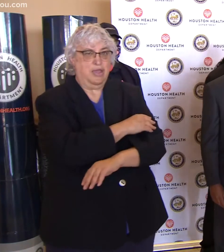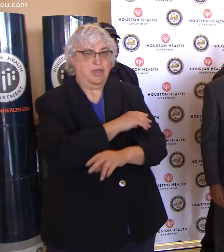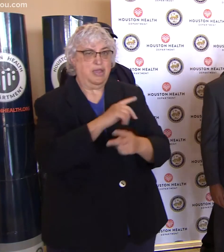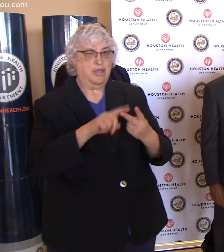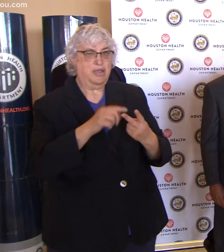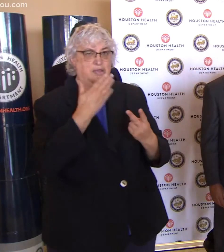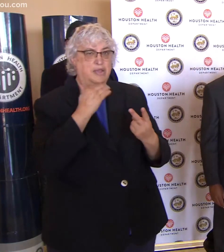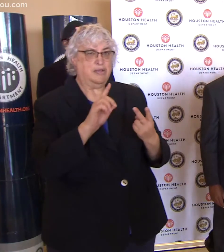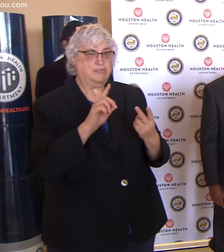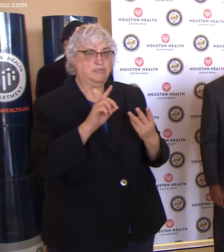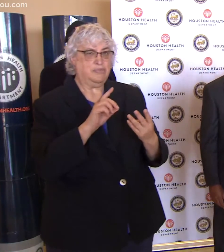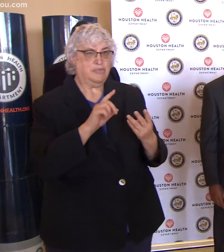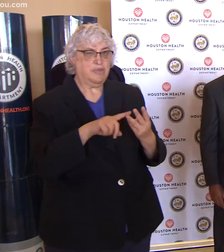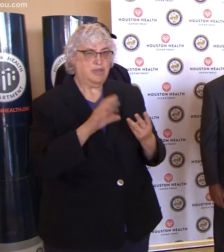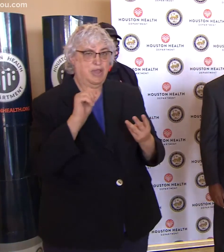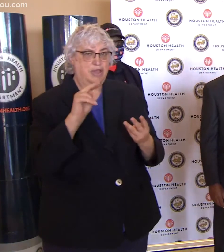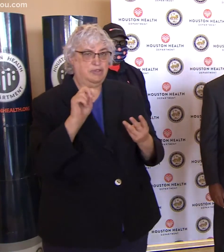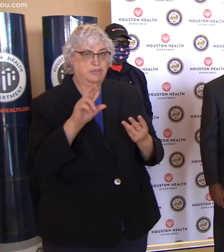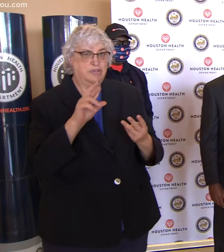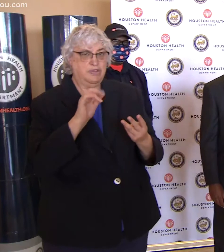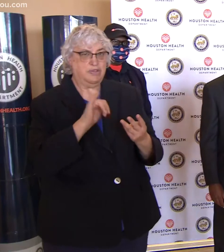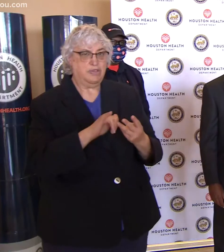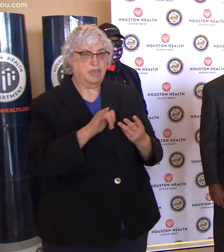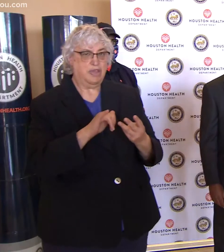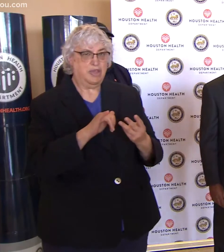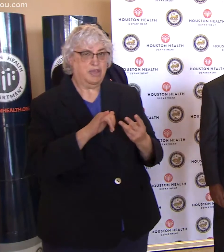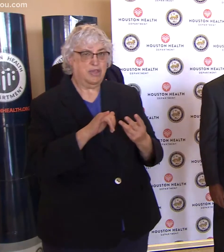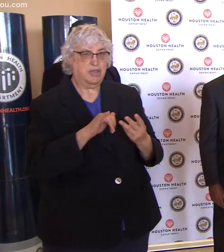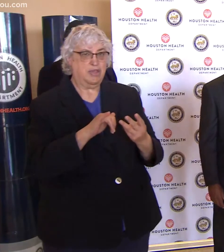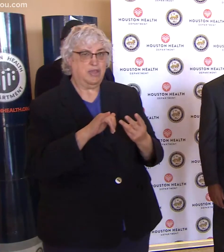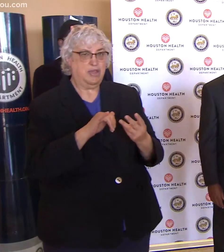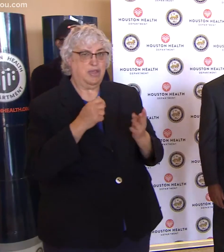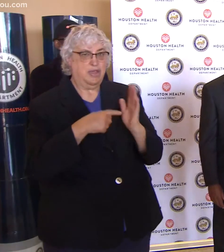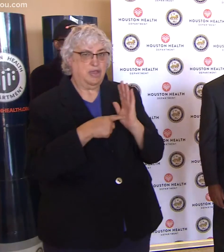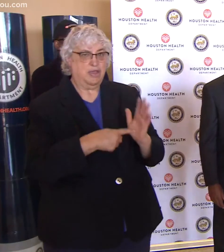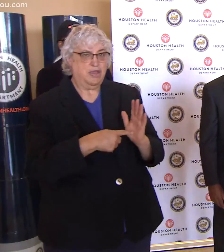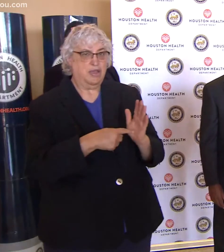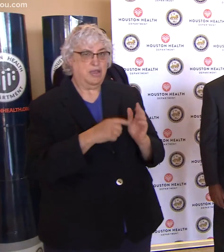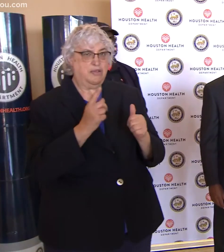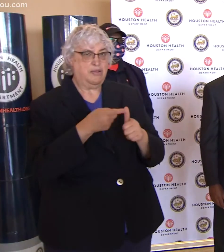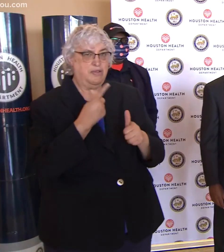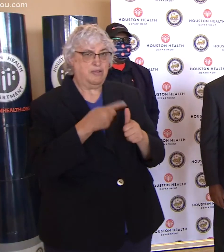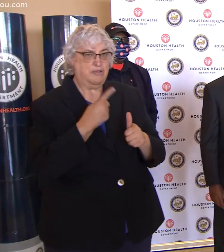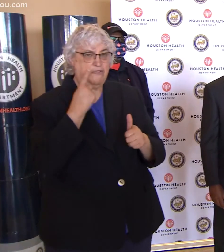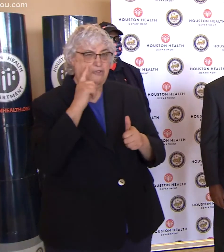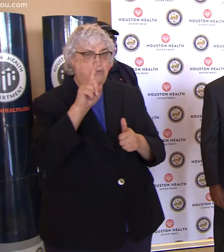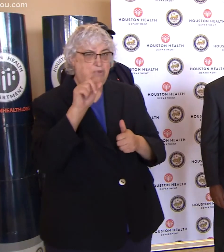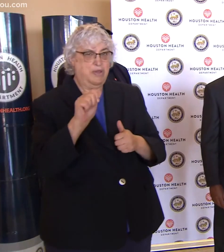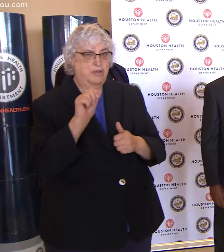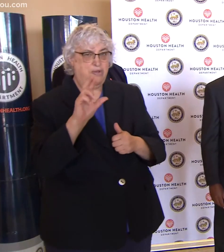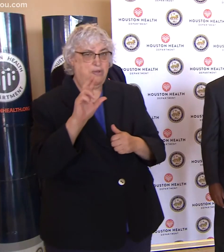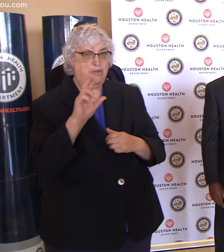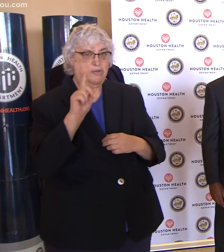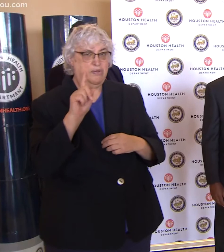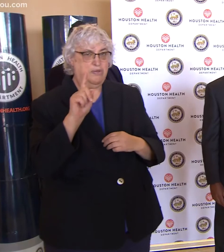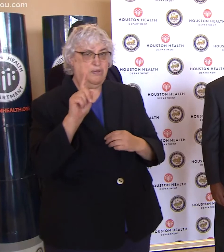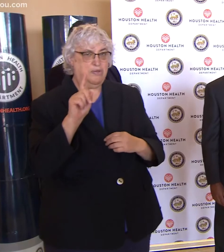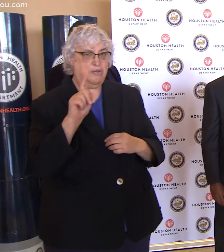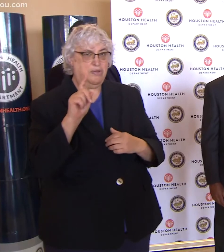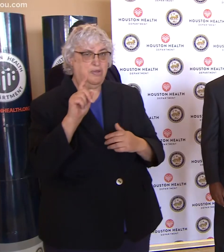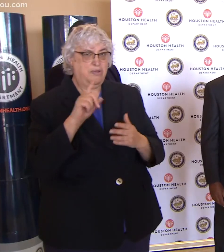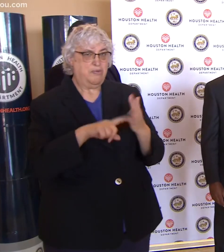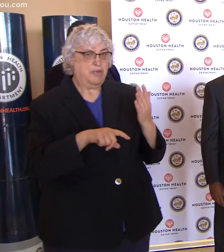diabetes alone, cancer alone, could that be an indication, a criteria for 1A, or what